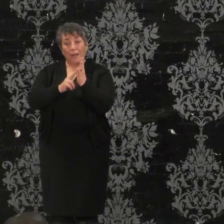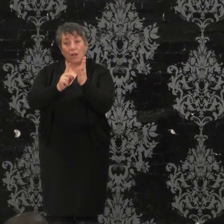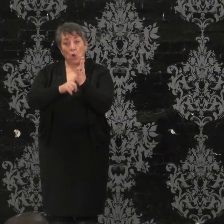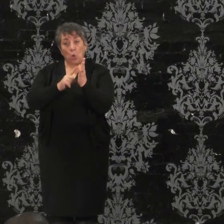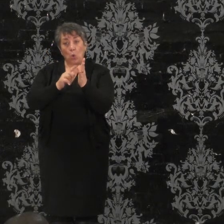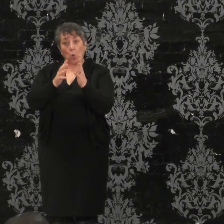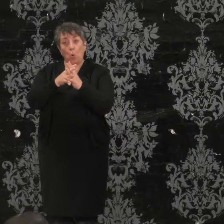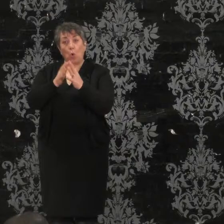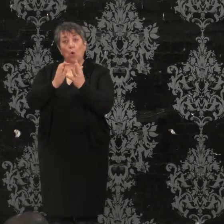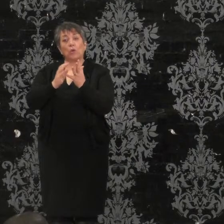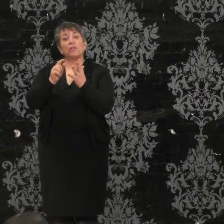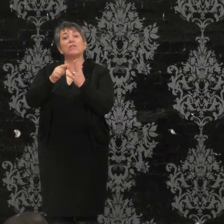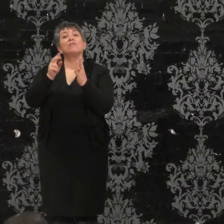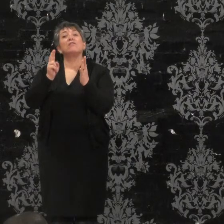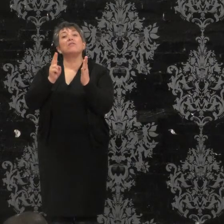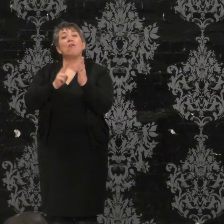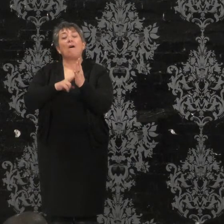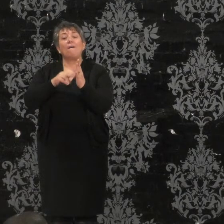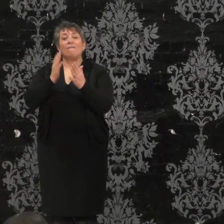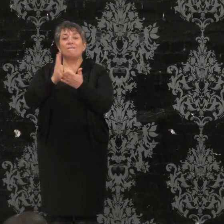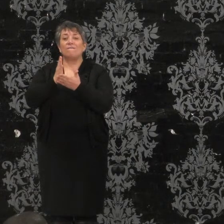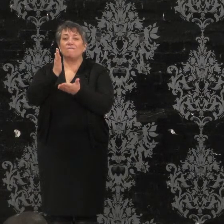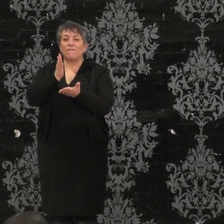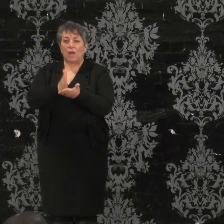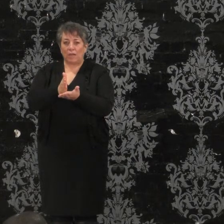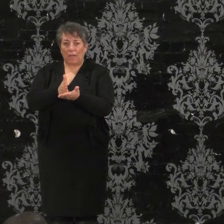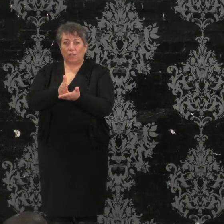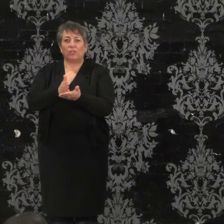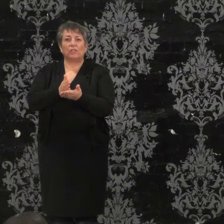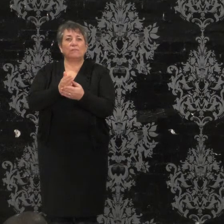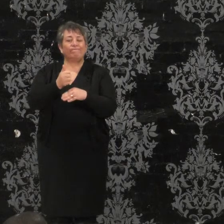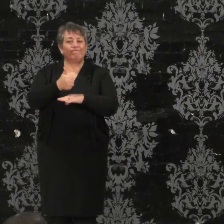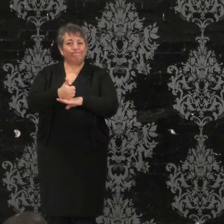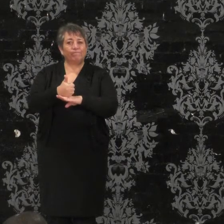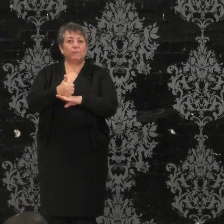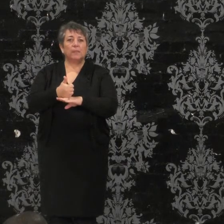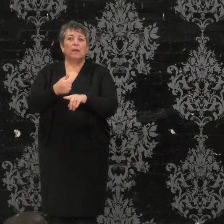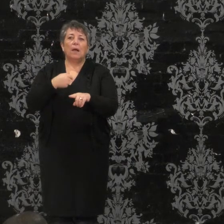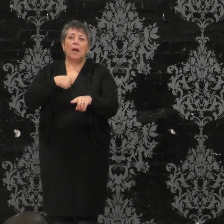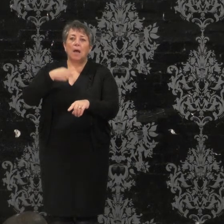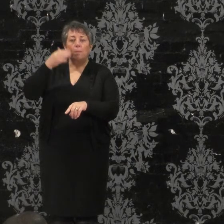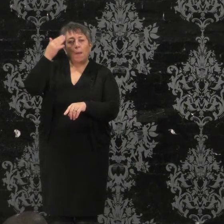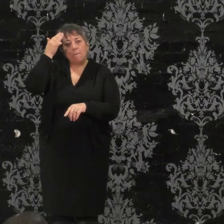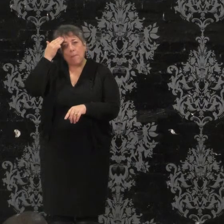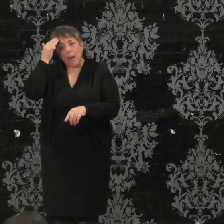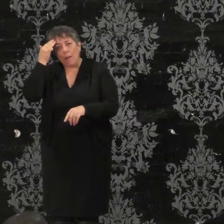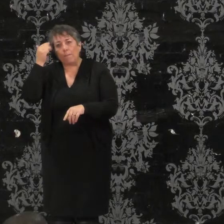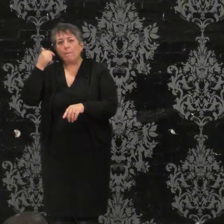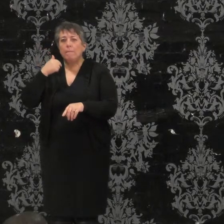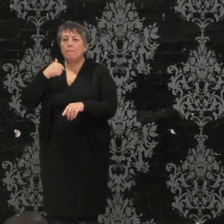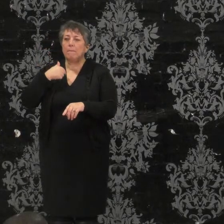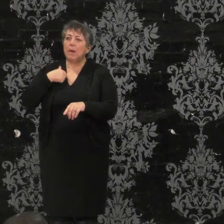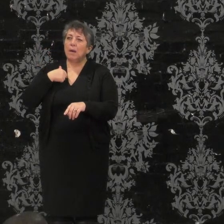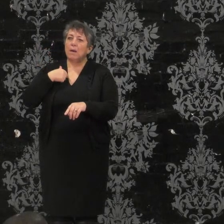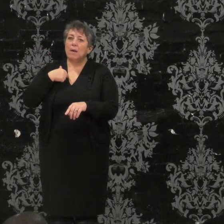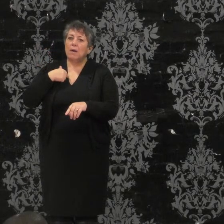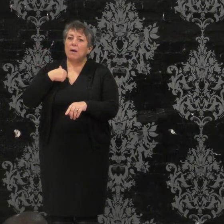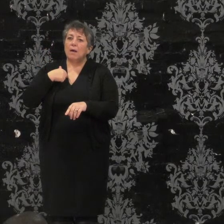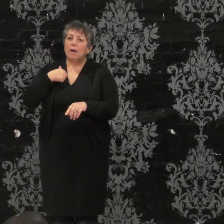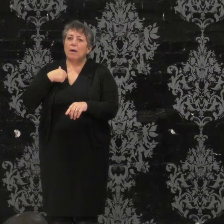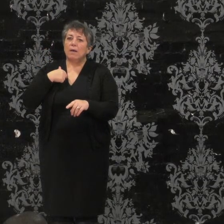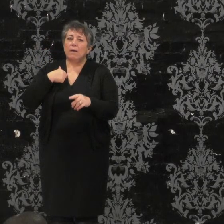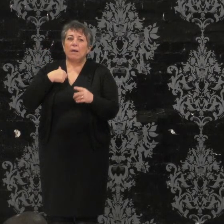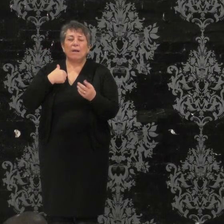facilitator, and as a mum, years back, I used to hear about